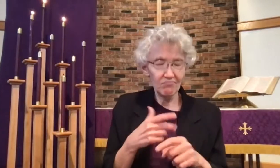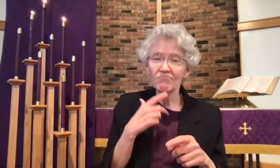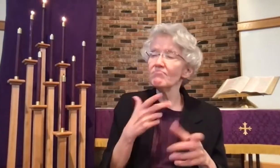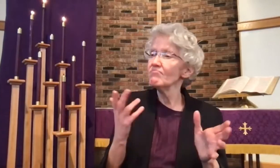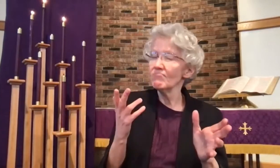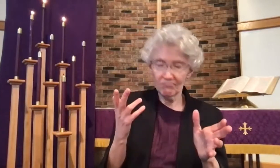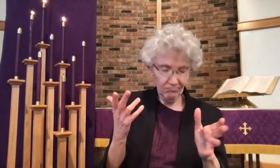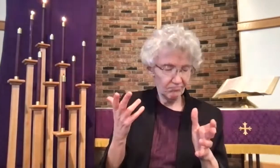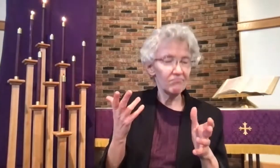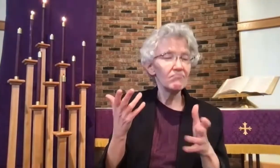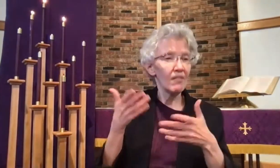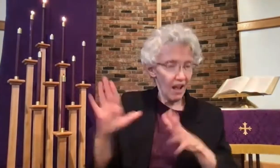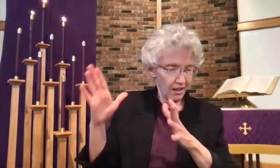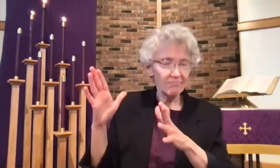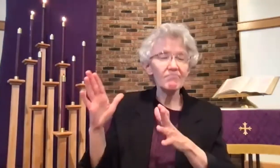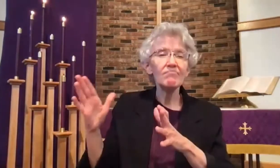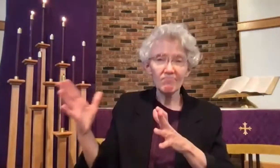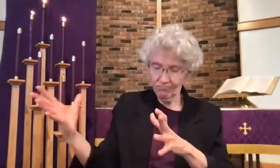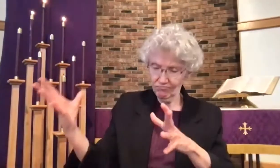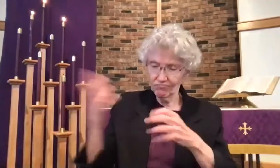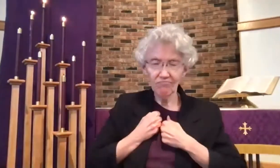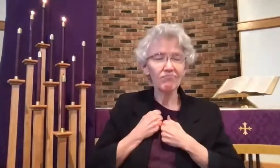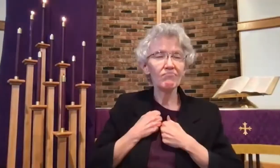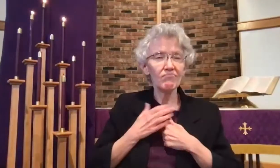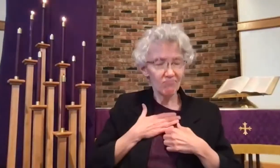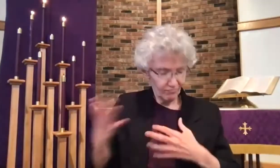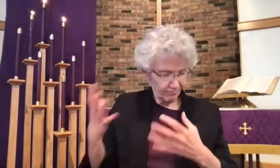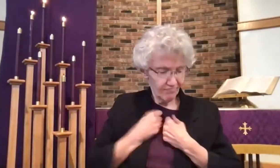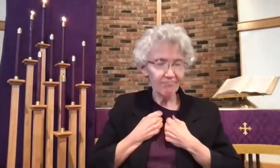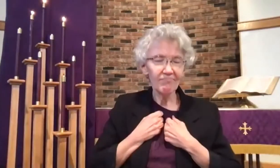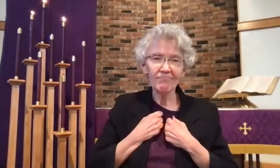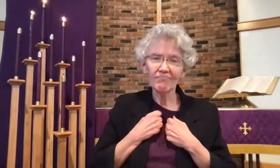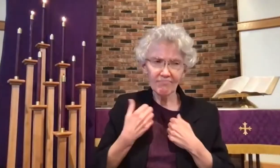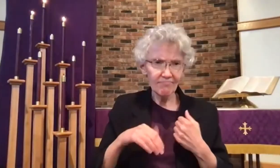came to arrest Jesus, and he willingly went with them.